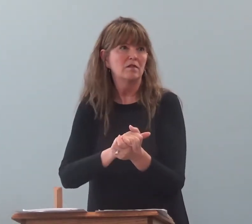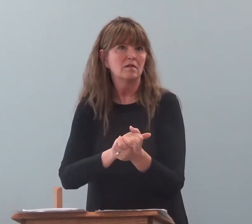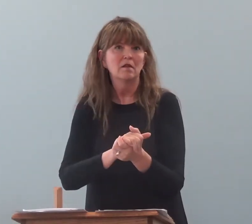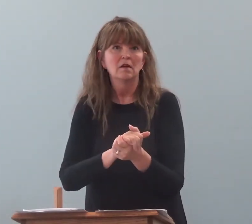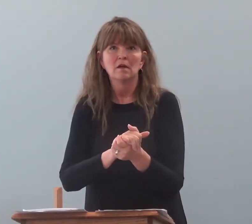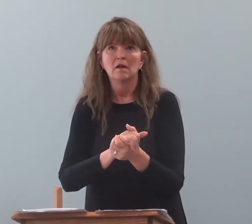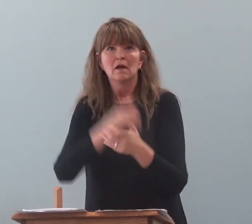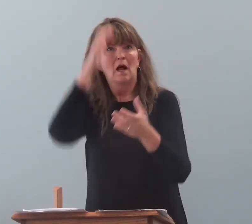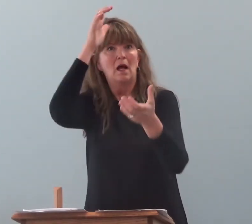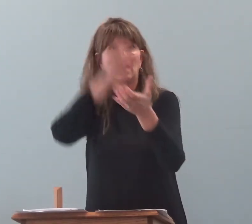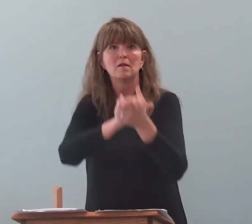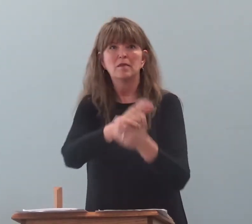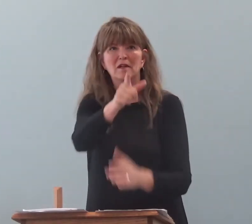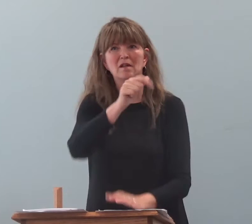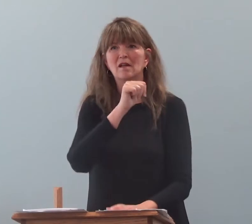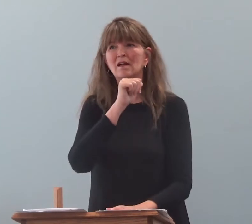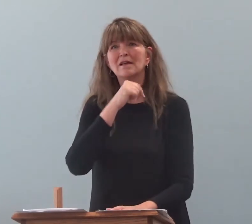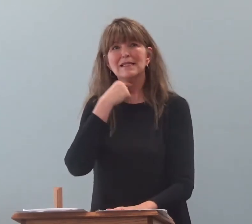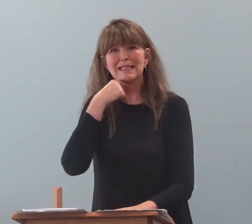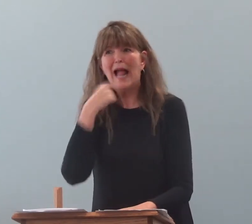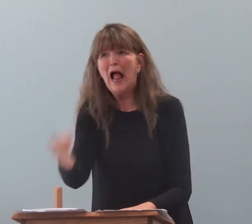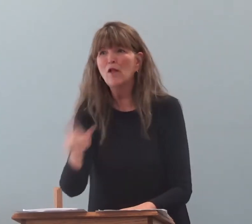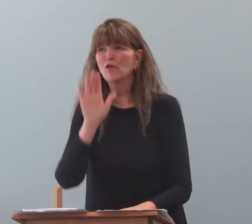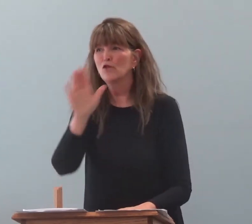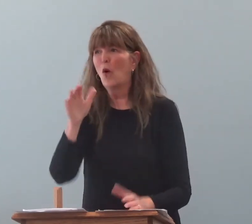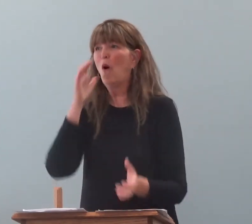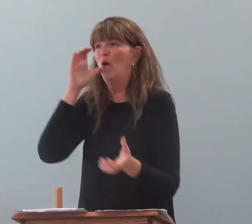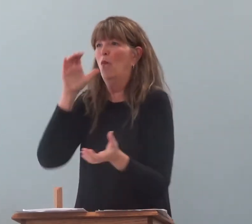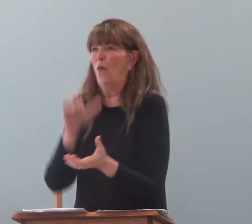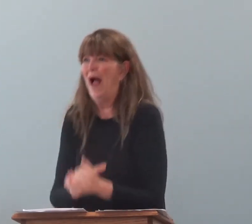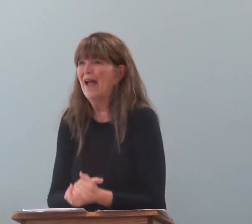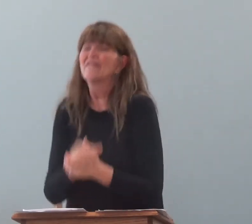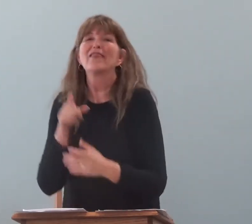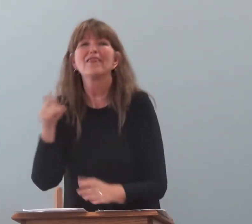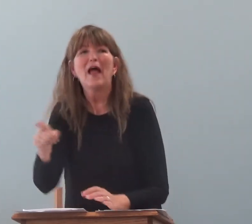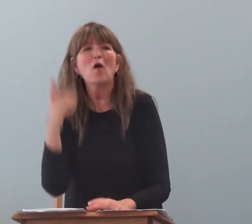And it's the same thing with husbands should not tell their wives